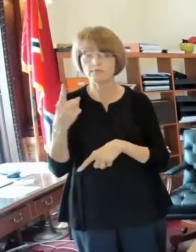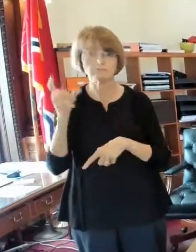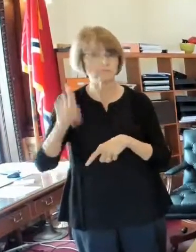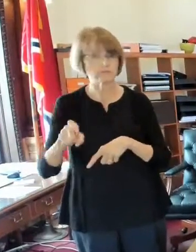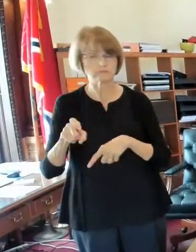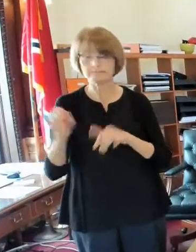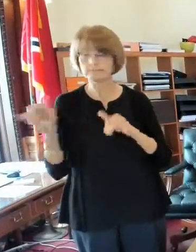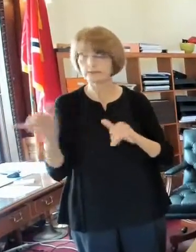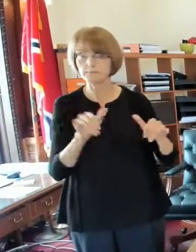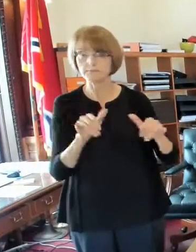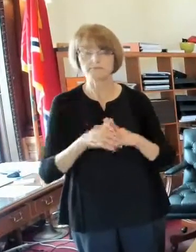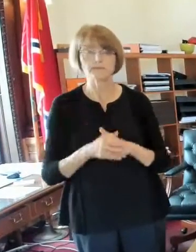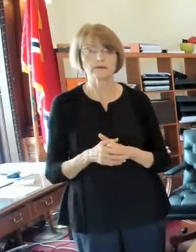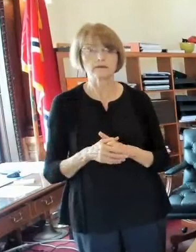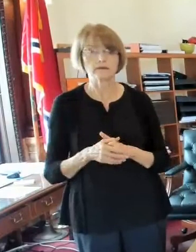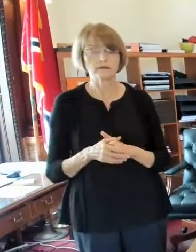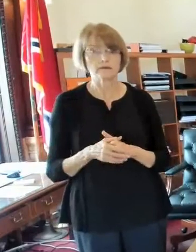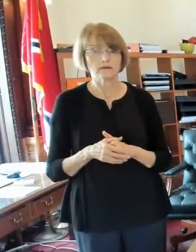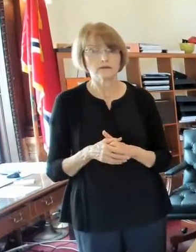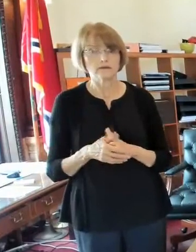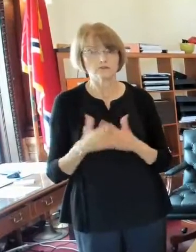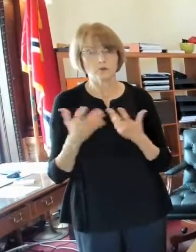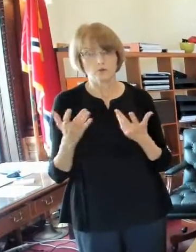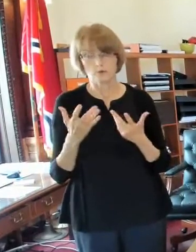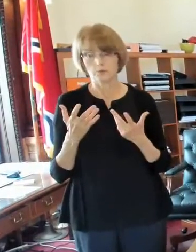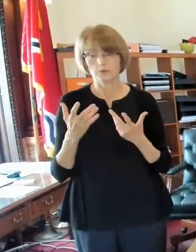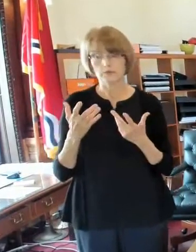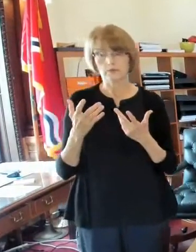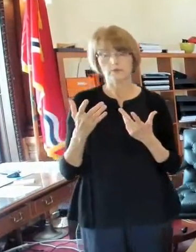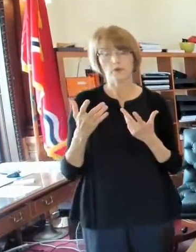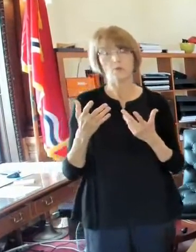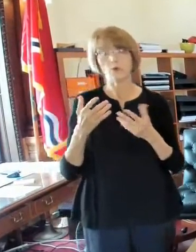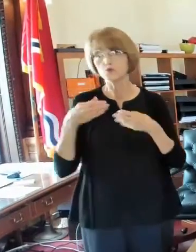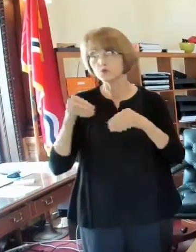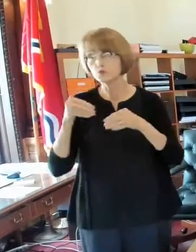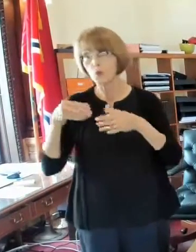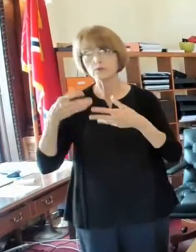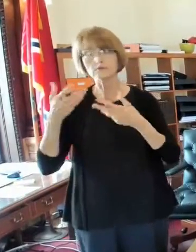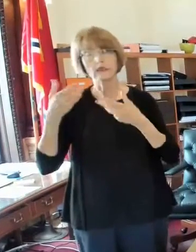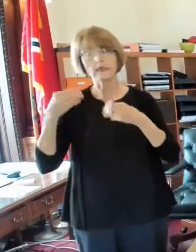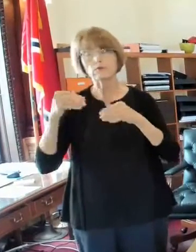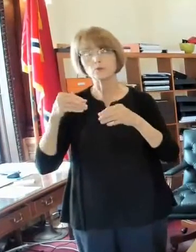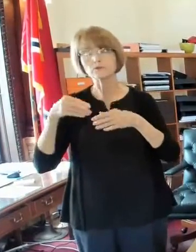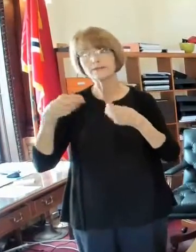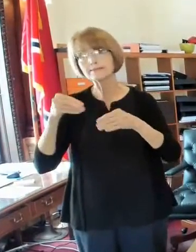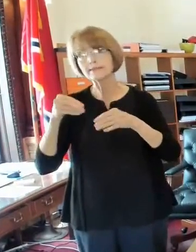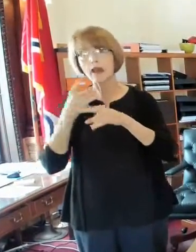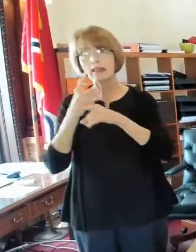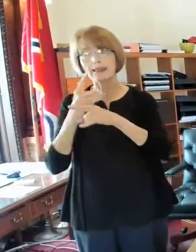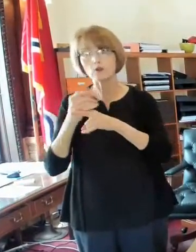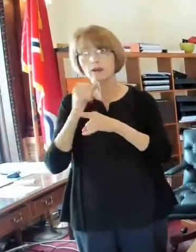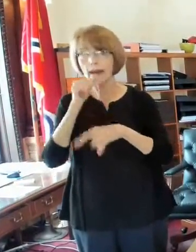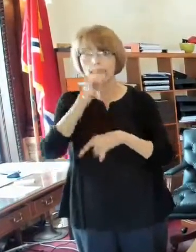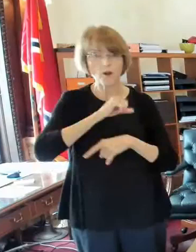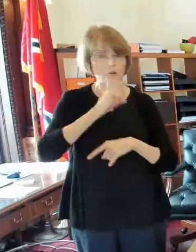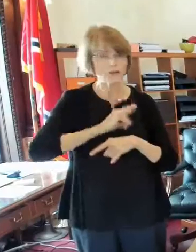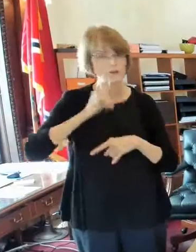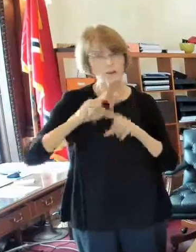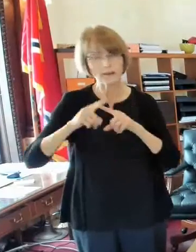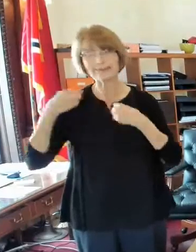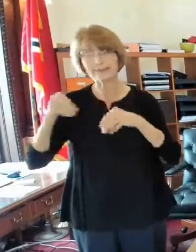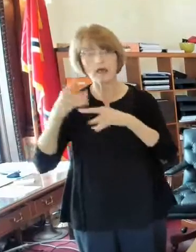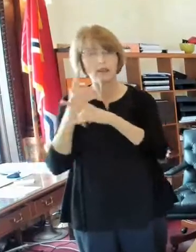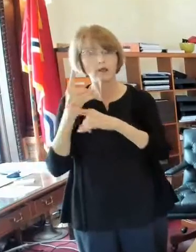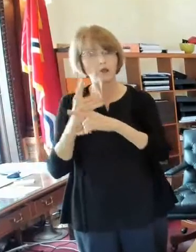11. What about places that sell packaged liquor but are separate establishments from a bar or a restaurant? Yeah, they are